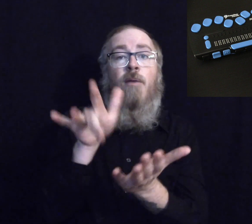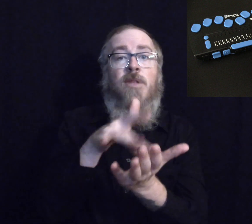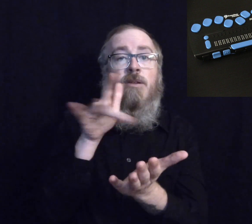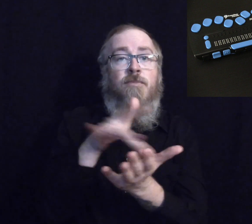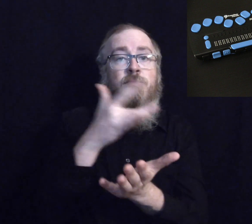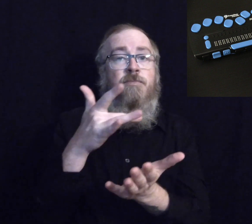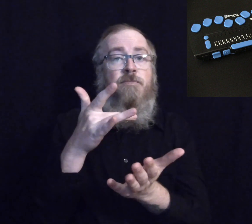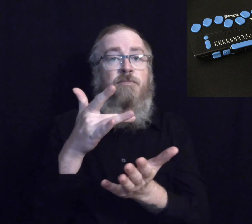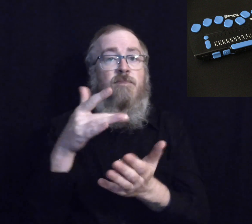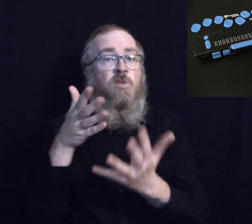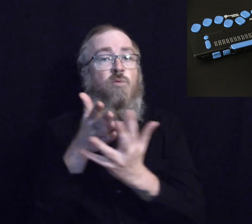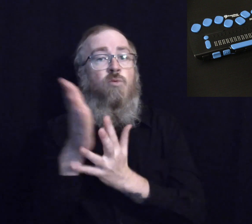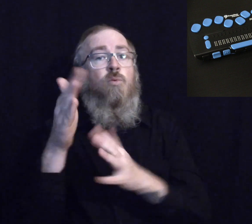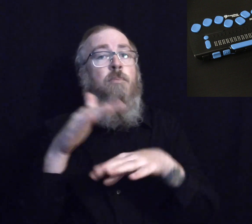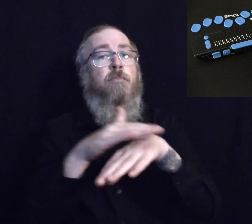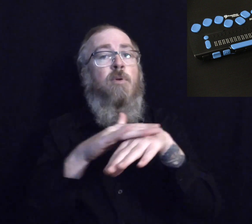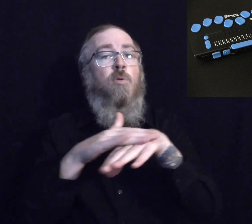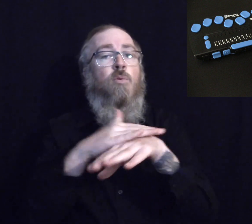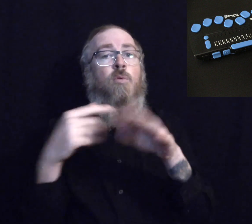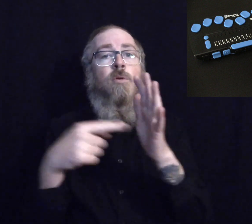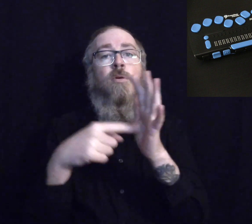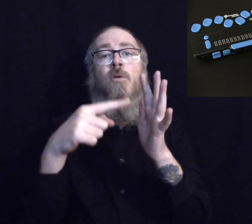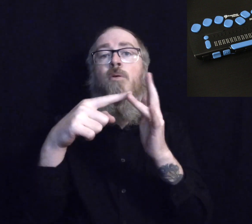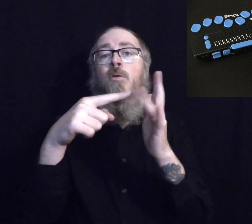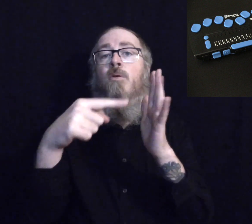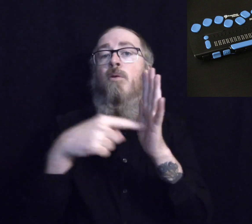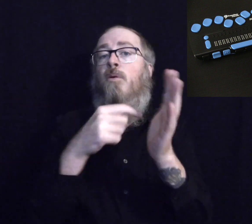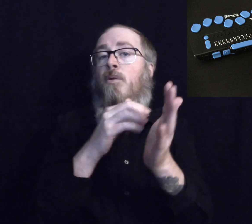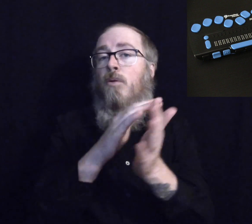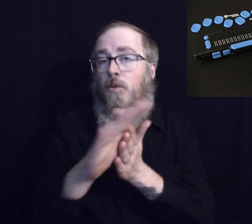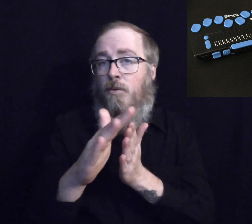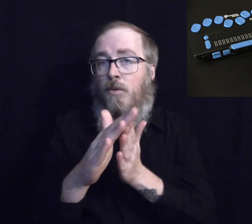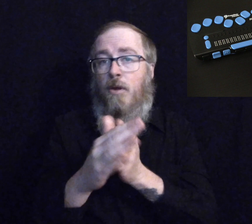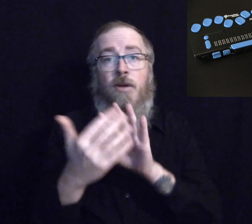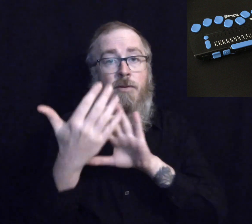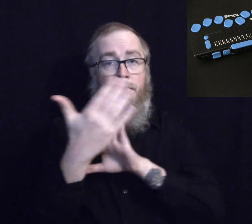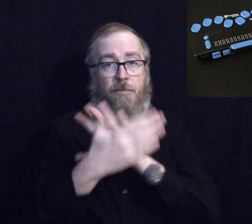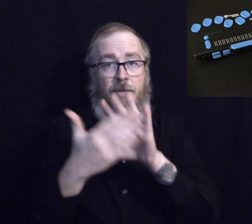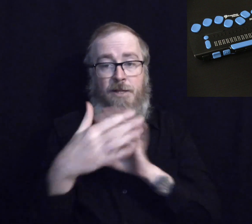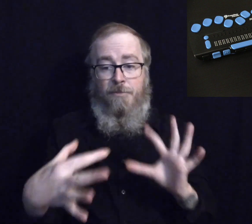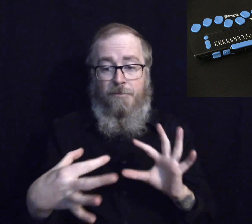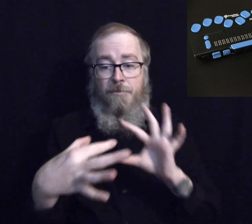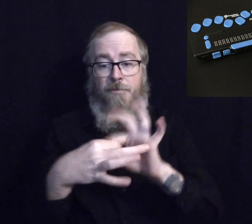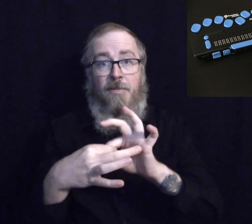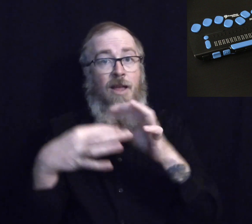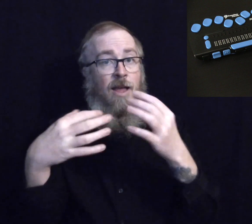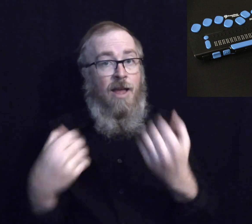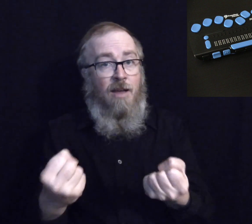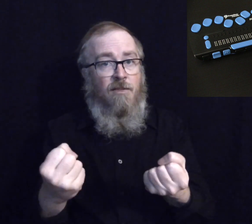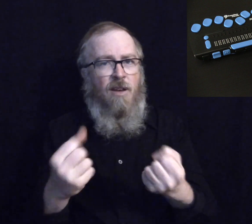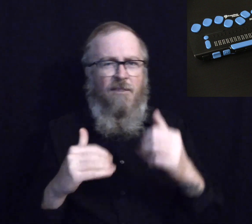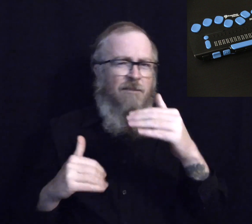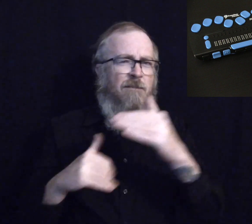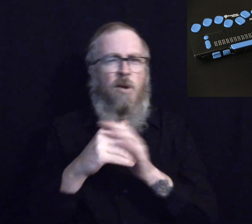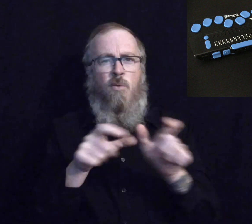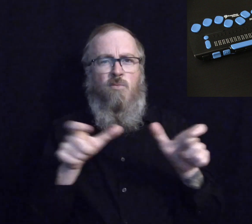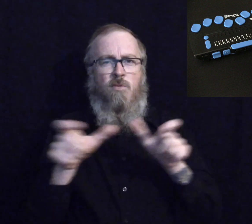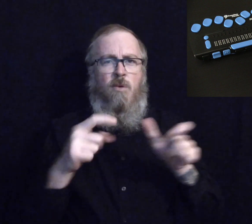via Bluetooth technology. Once connected, this means that the user has full control over the device